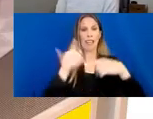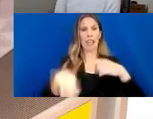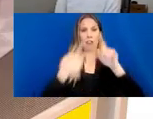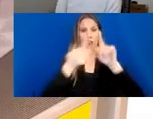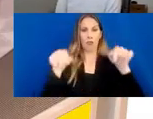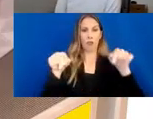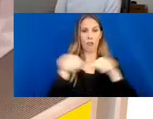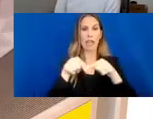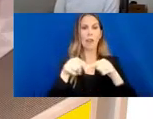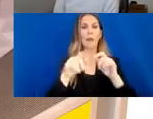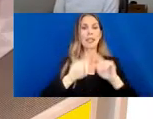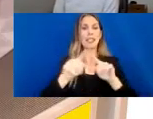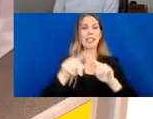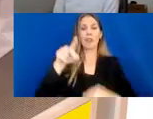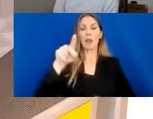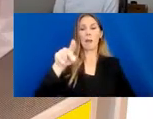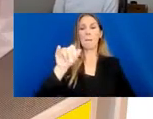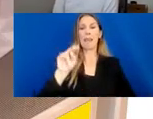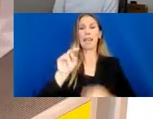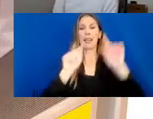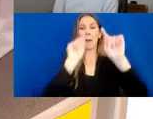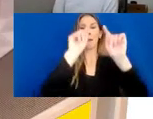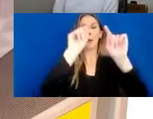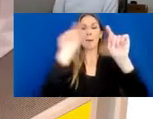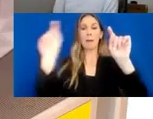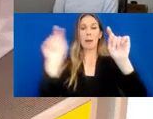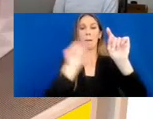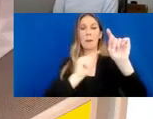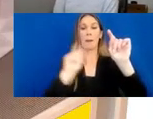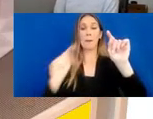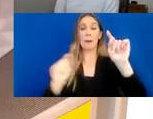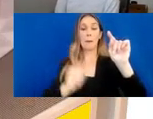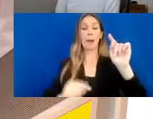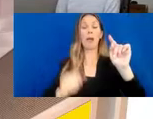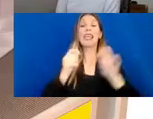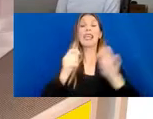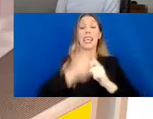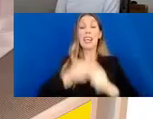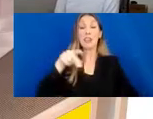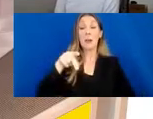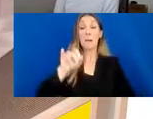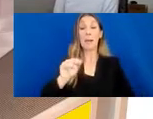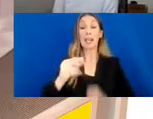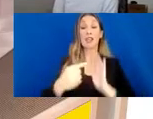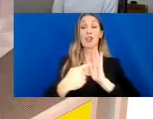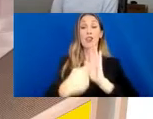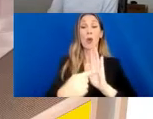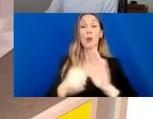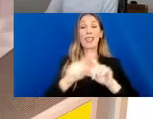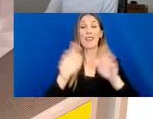pins. Each pin is going to represent a different room in the virtual conference center.